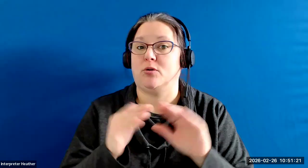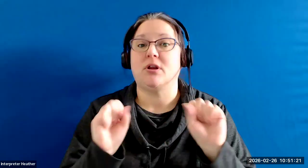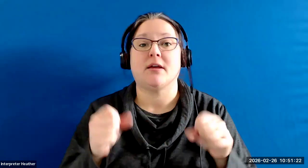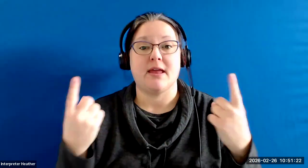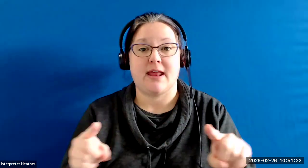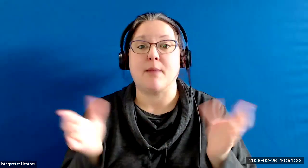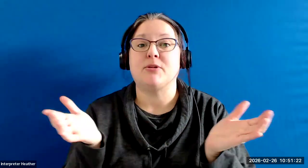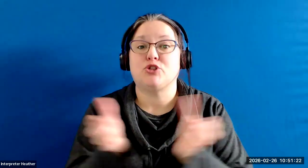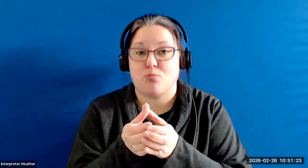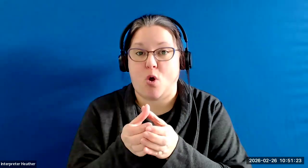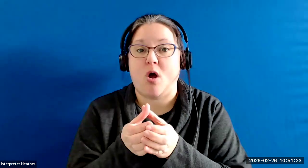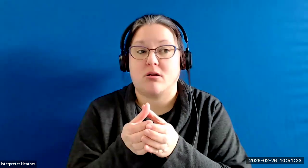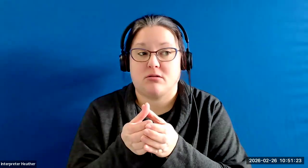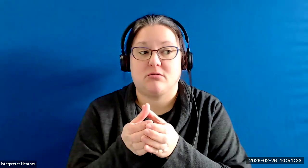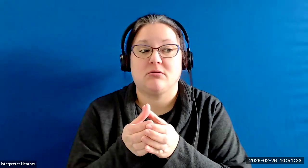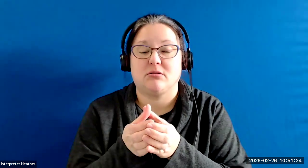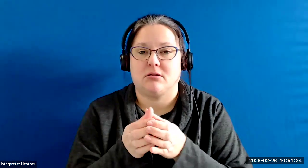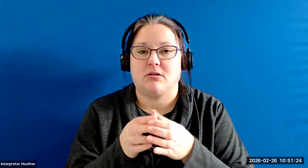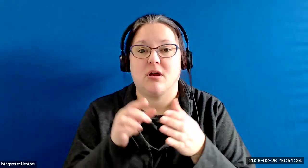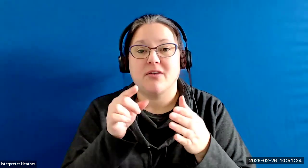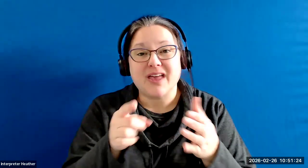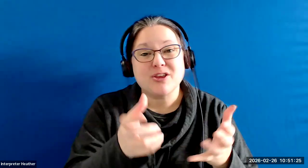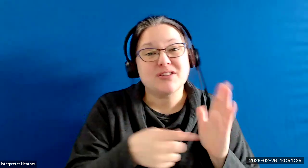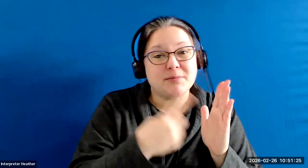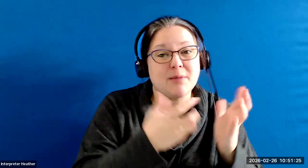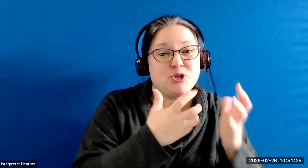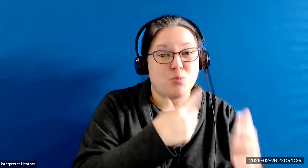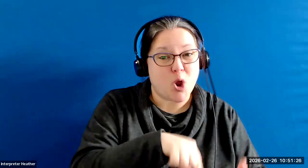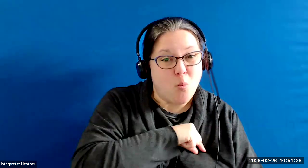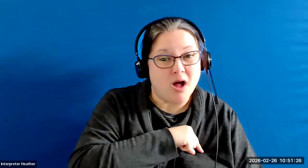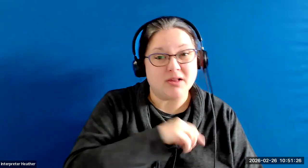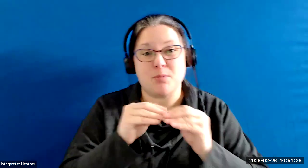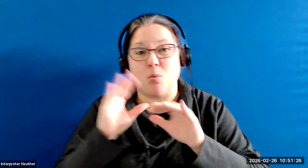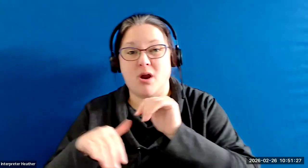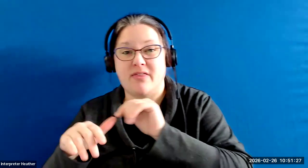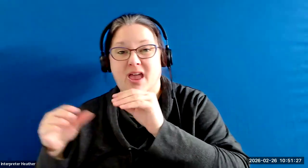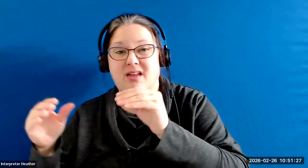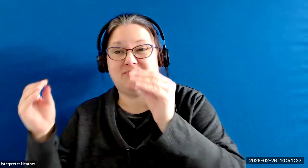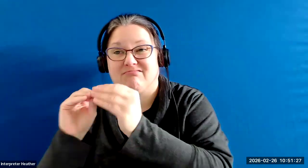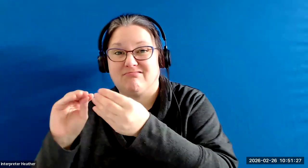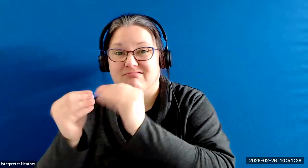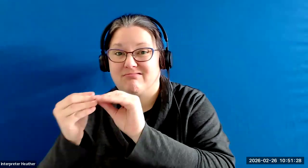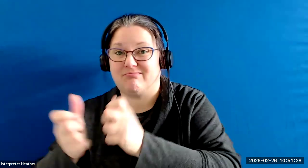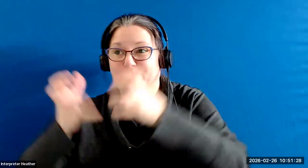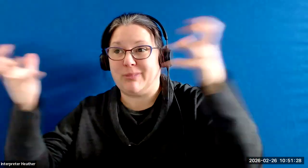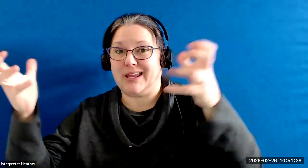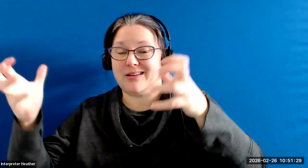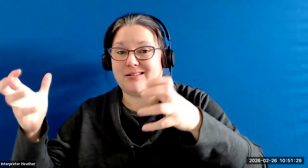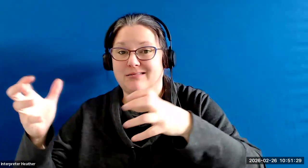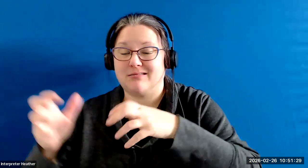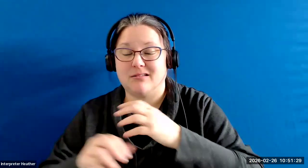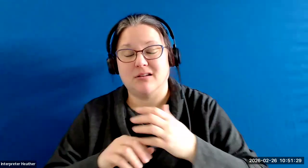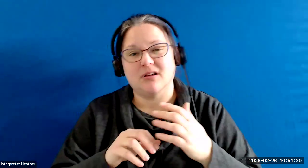smaller scale. Like we want quality over quantity, right? Uh, so I think